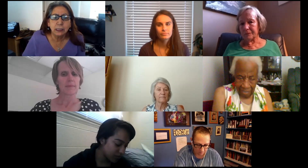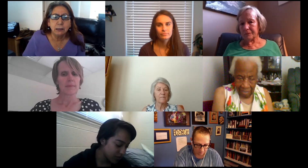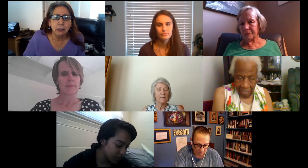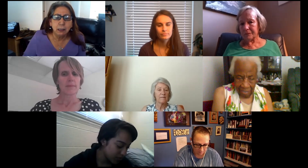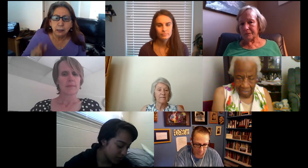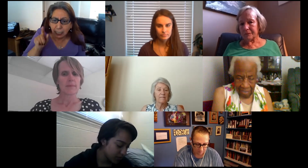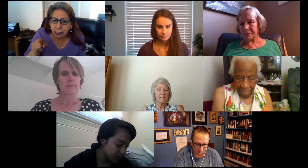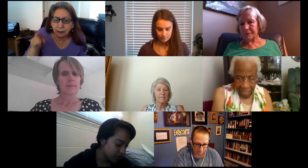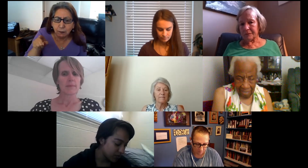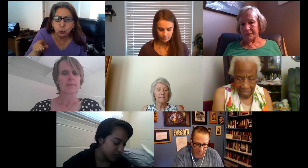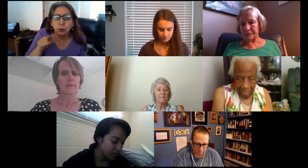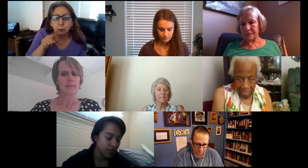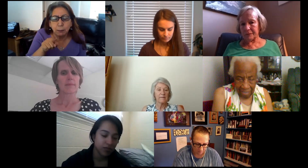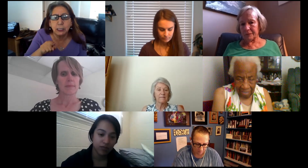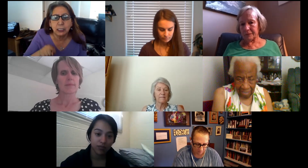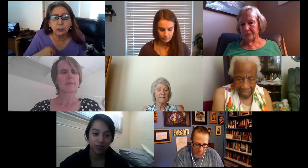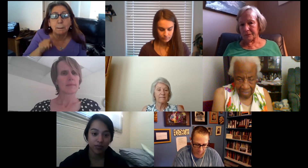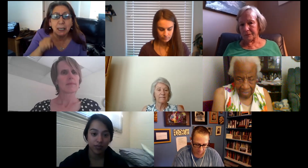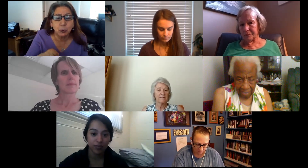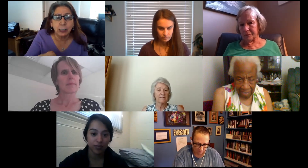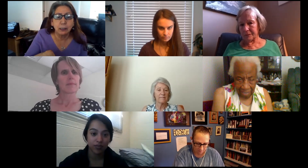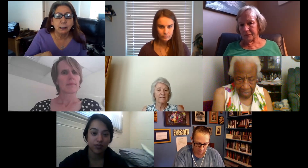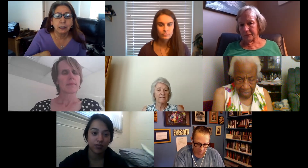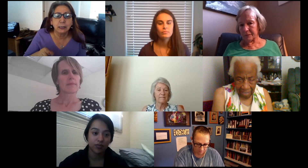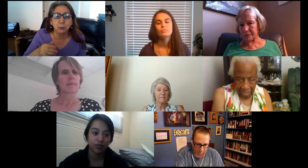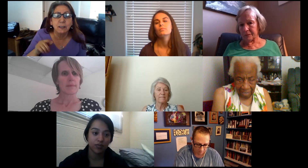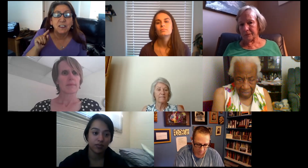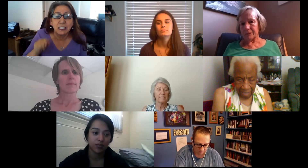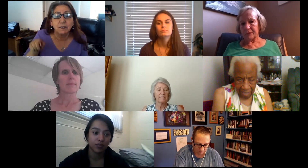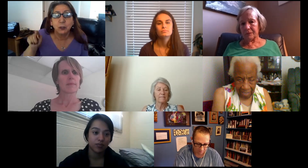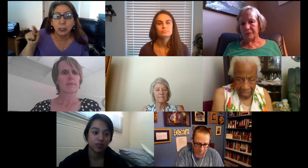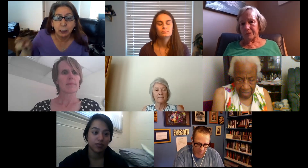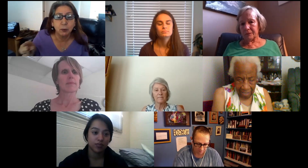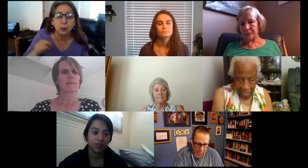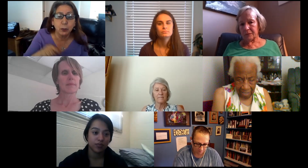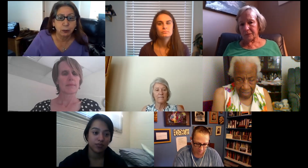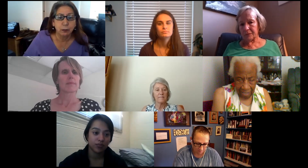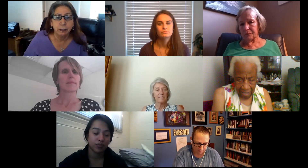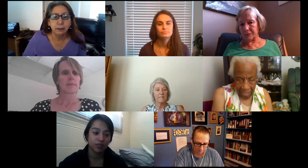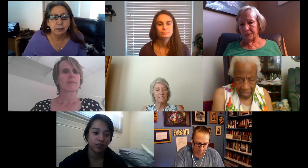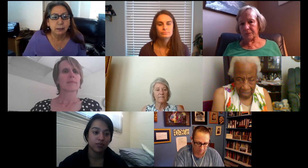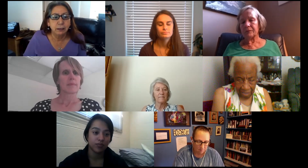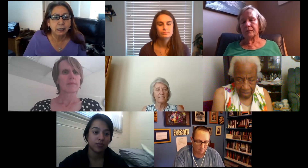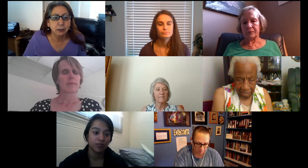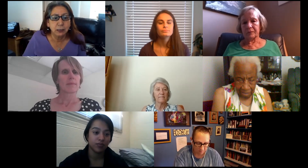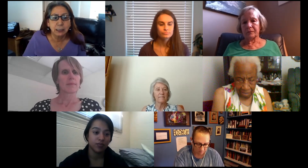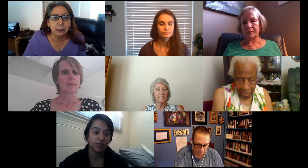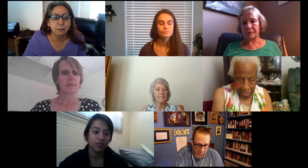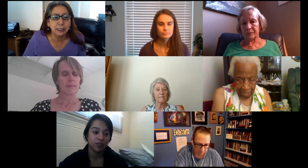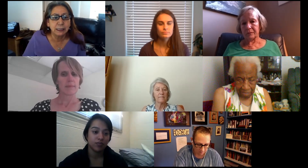person, that individual will be able to tell you the best way that's more effective to him or her. Okay, so that's the best thing